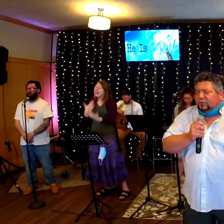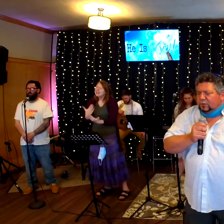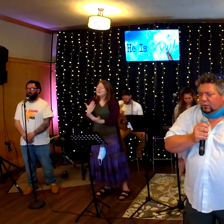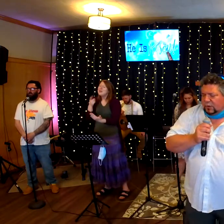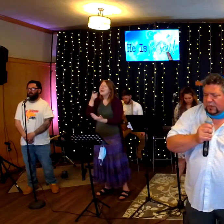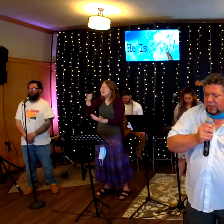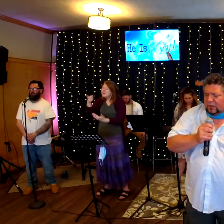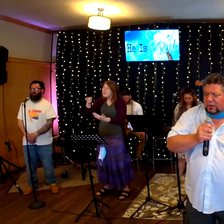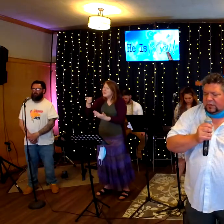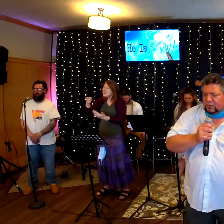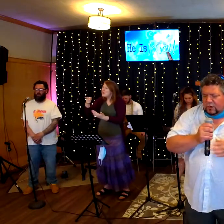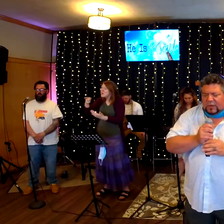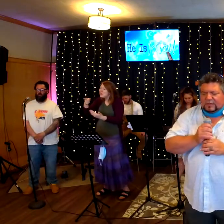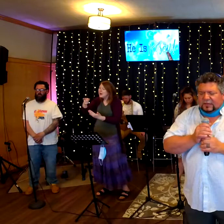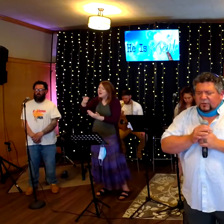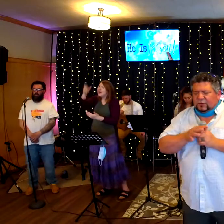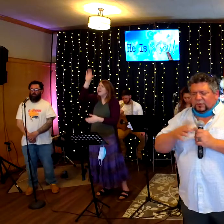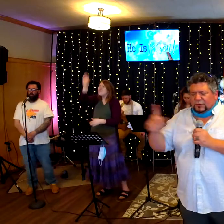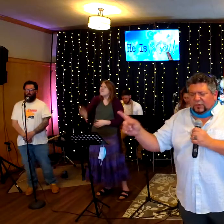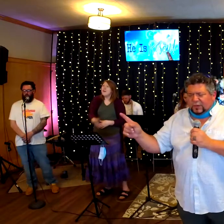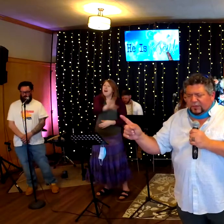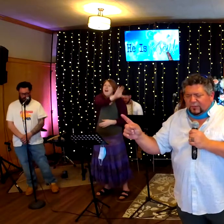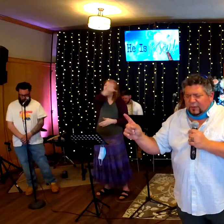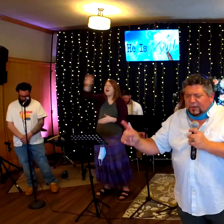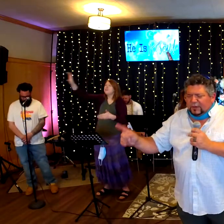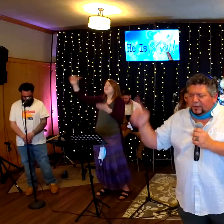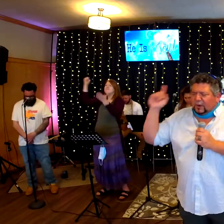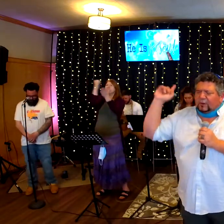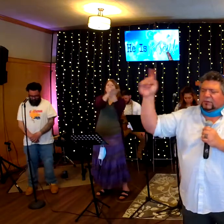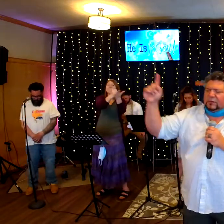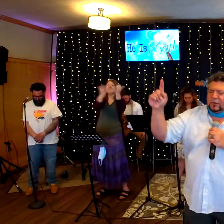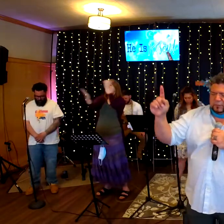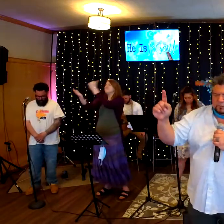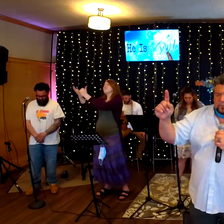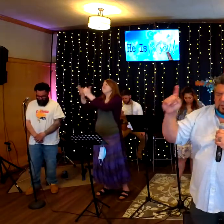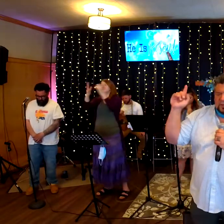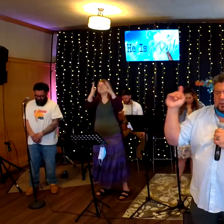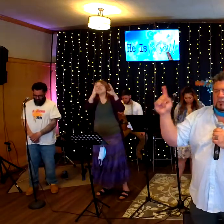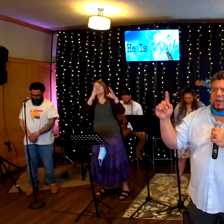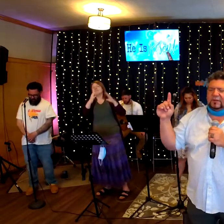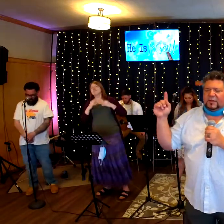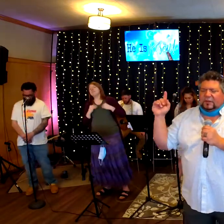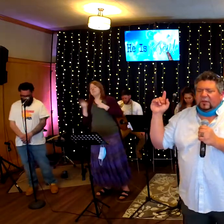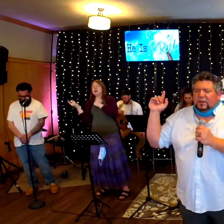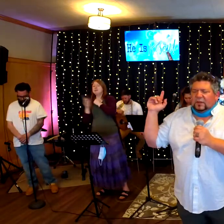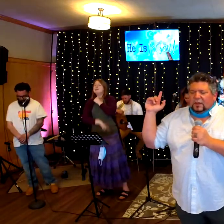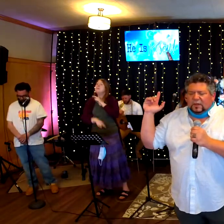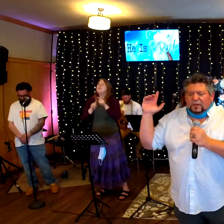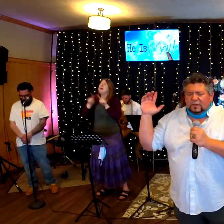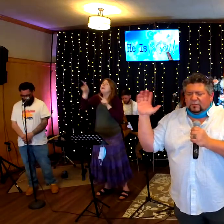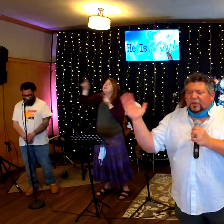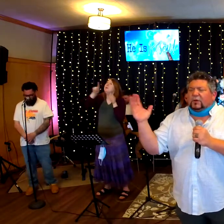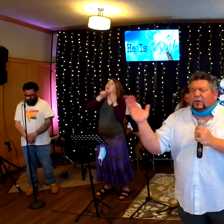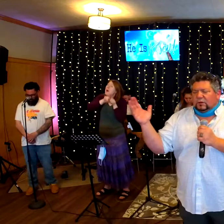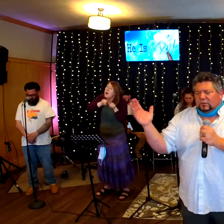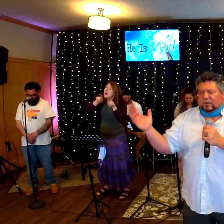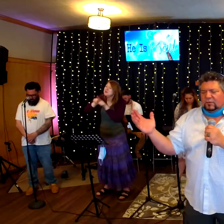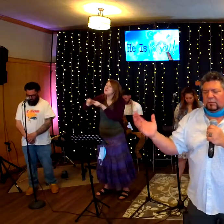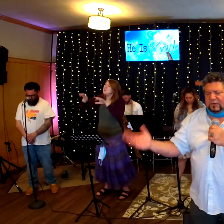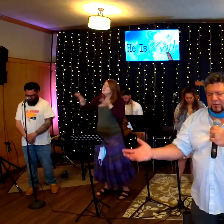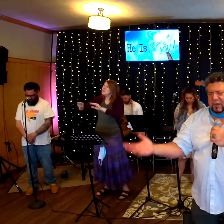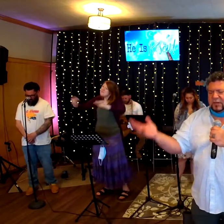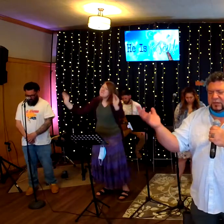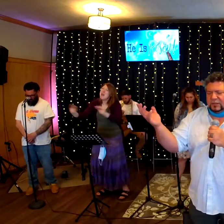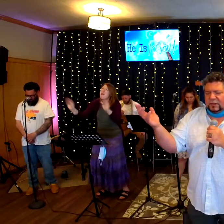did you do the work on the cross that you told us you were going to do, you also did the amazing miracle